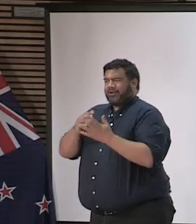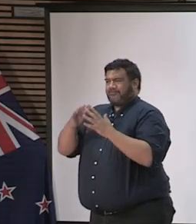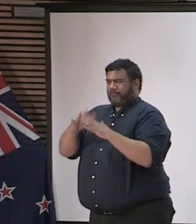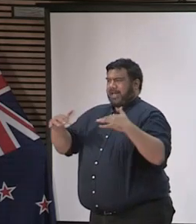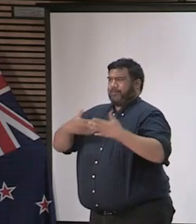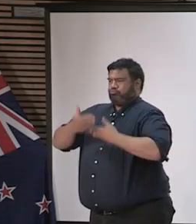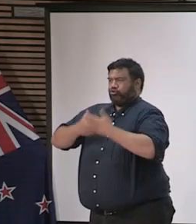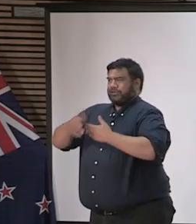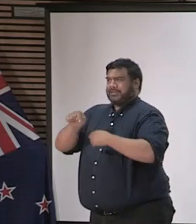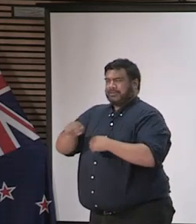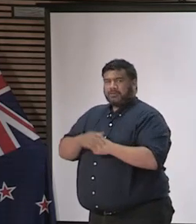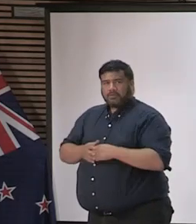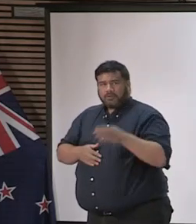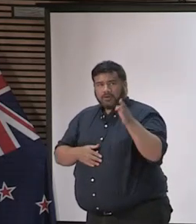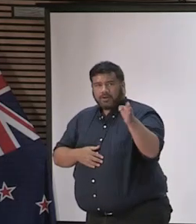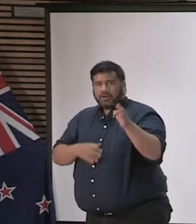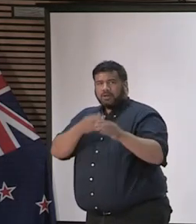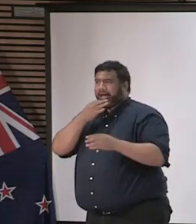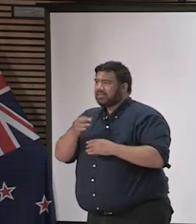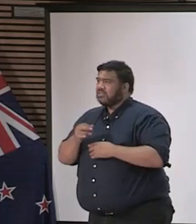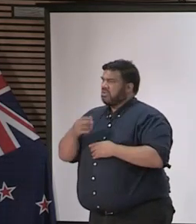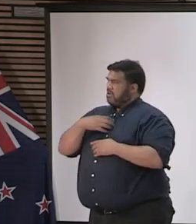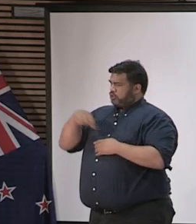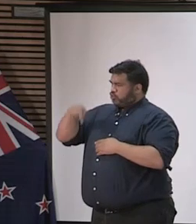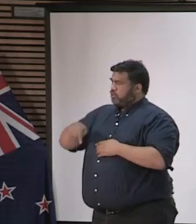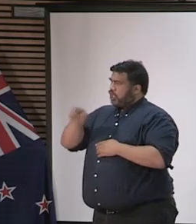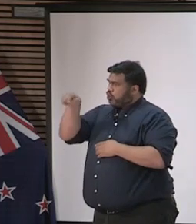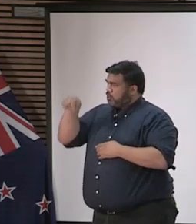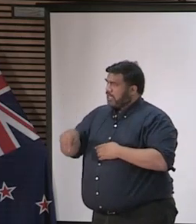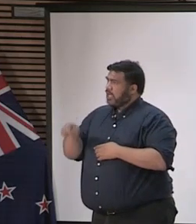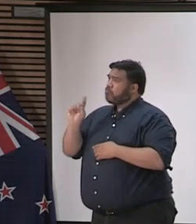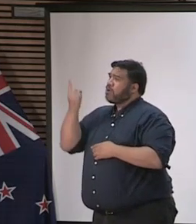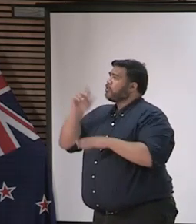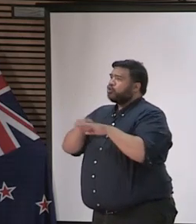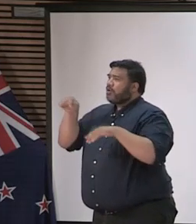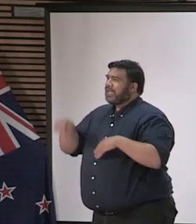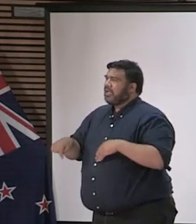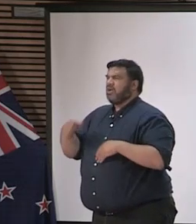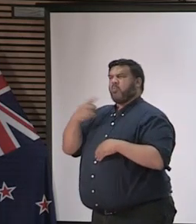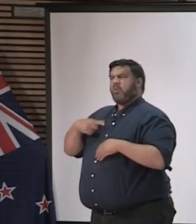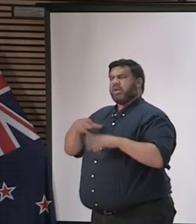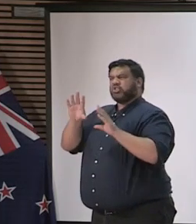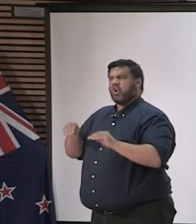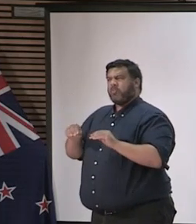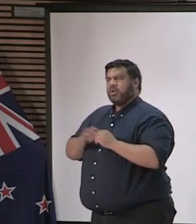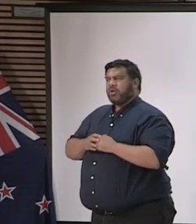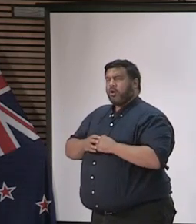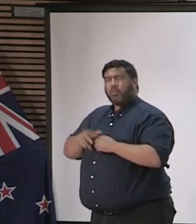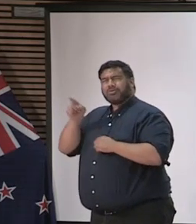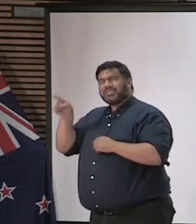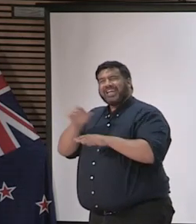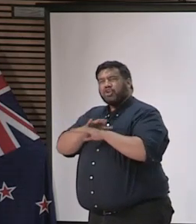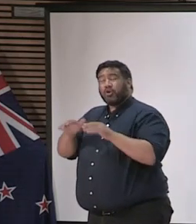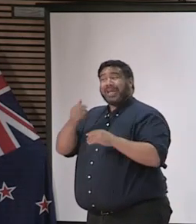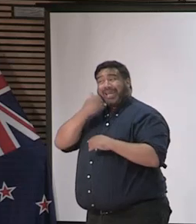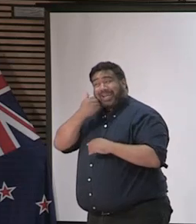And why has the Prime Minister stopped giving these daily briefings? Sorry, what was that? Why has the Prime Minister not appeared for the daily briefings? I don't think she's done every single daily briefing